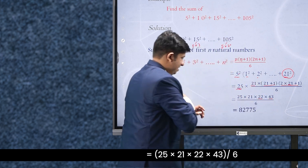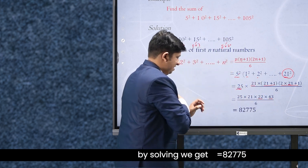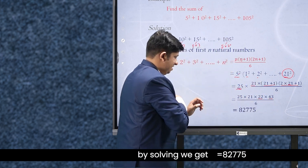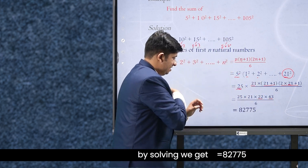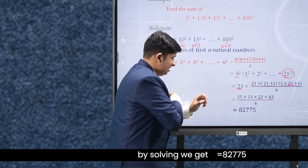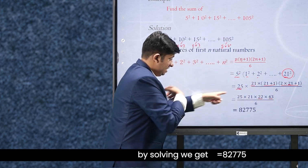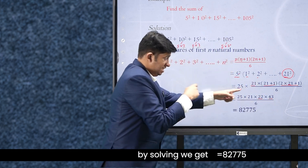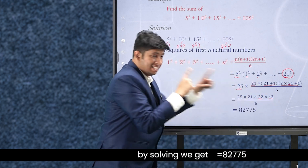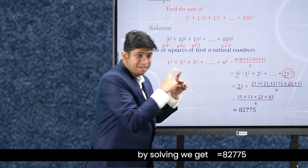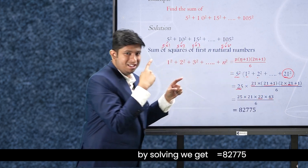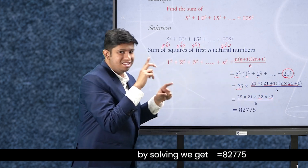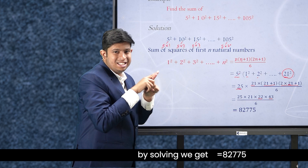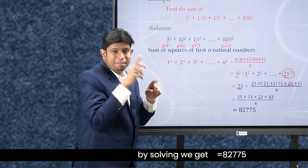By solving, we get